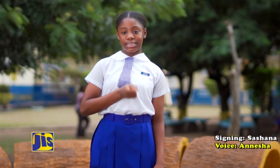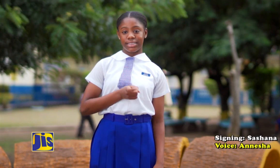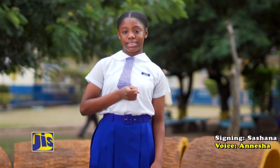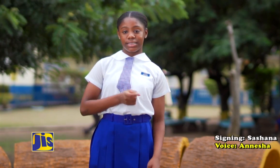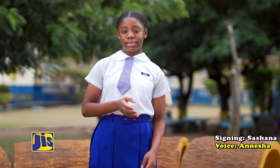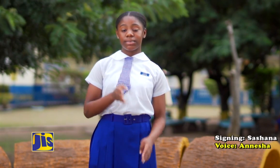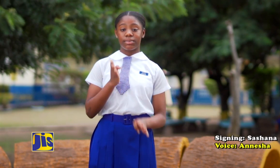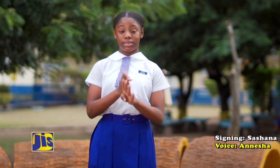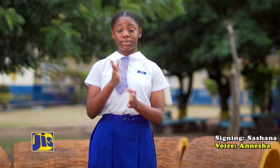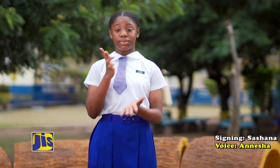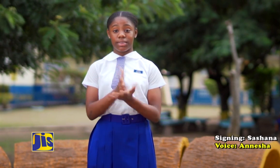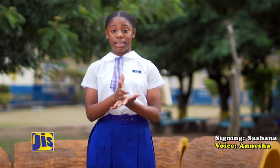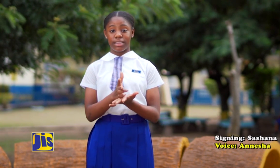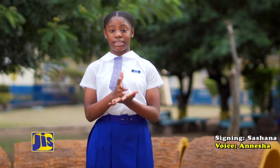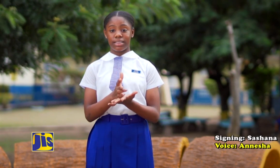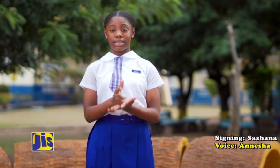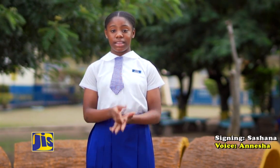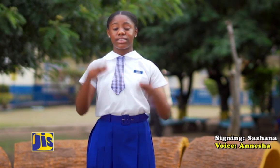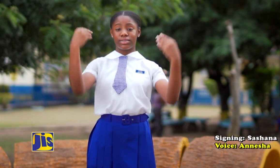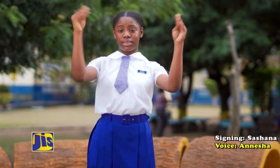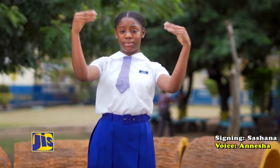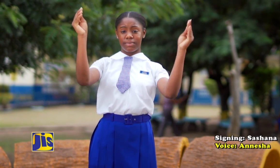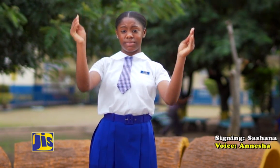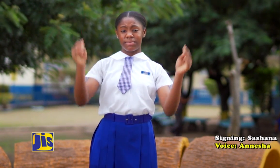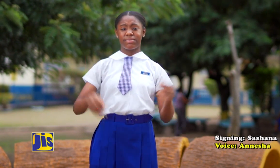Taxi, bus park, shop.